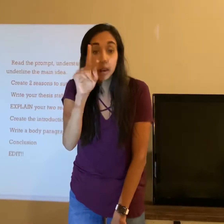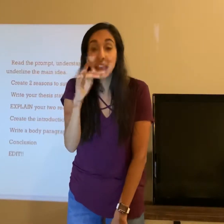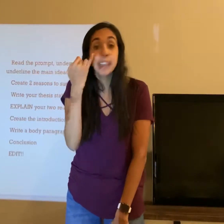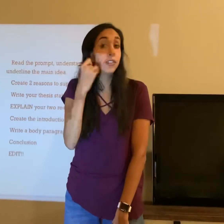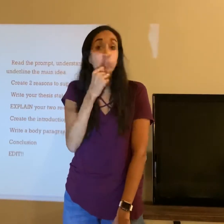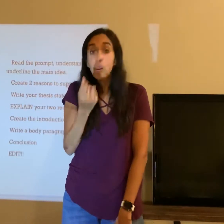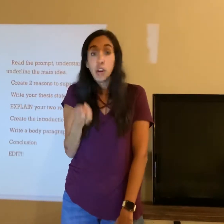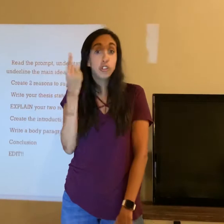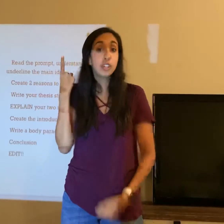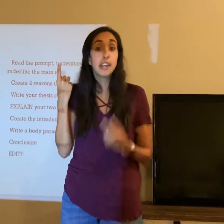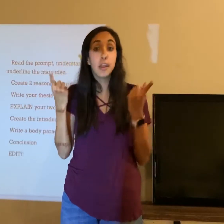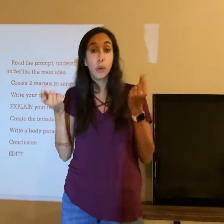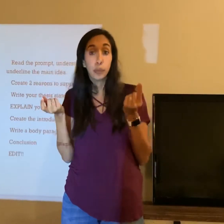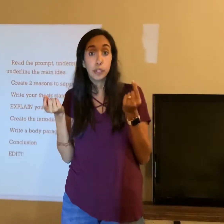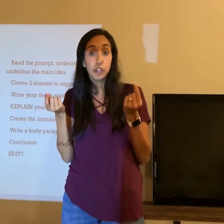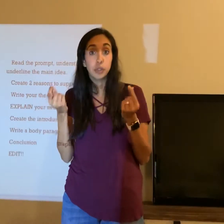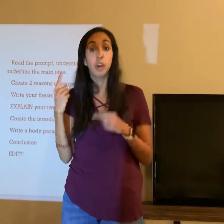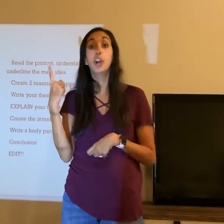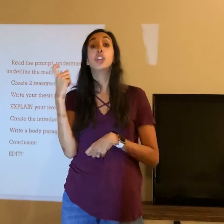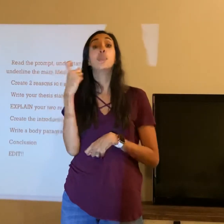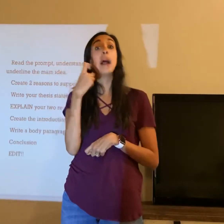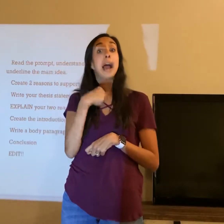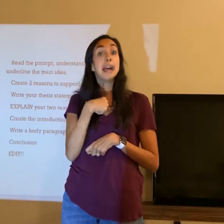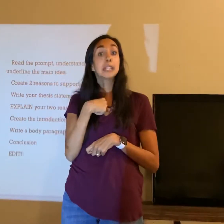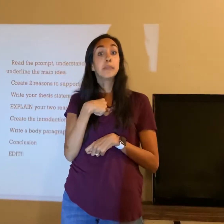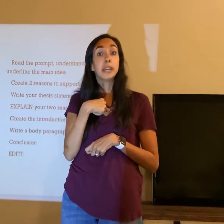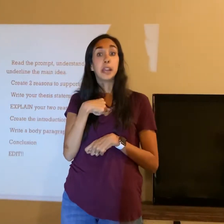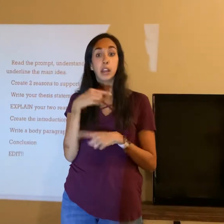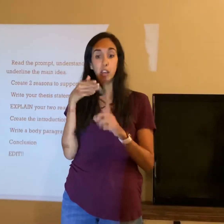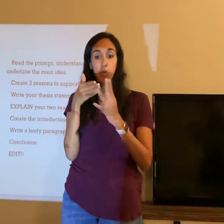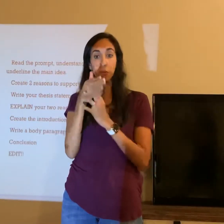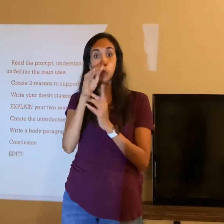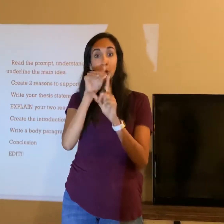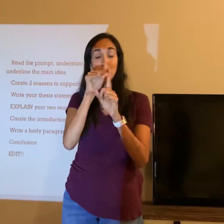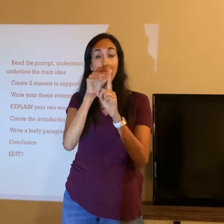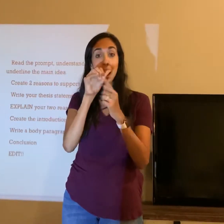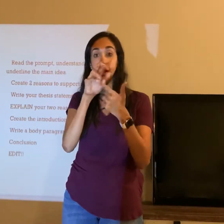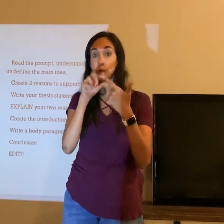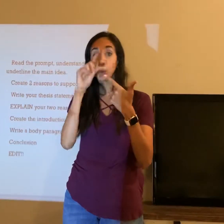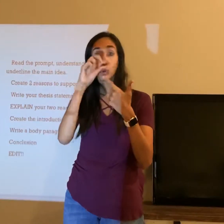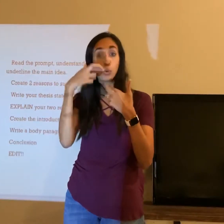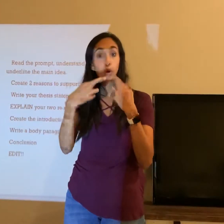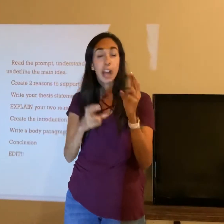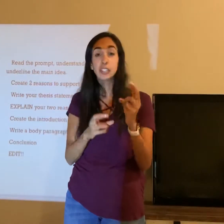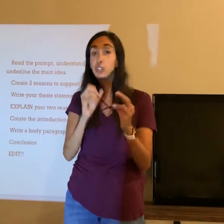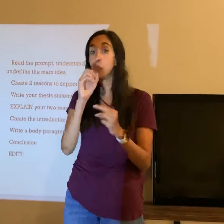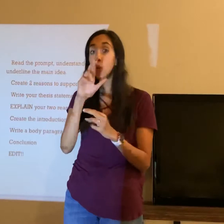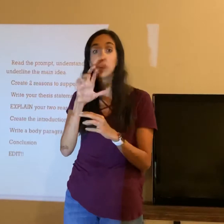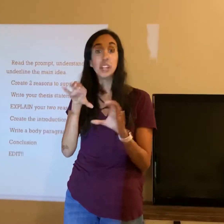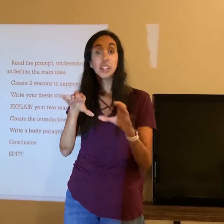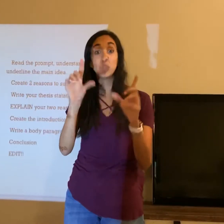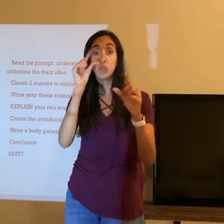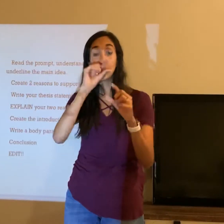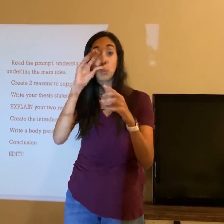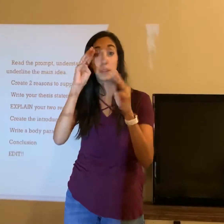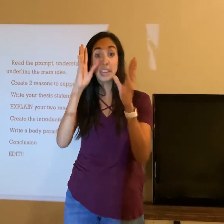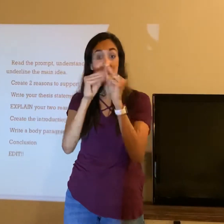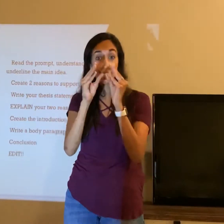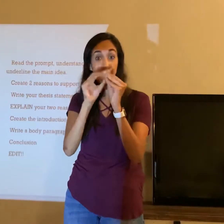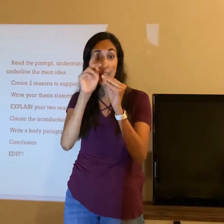if you don't understand it, what do? You ask me through Remind or Google Classroom, or we can do Google Meets, okay?